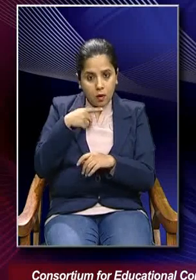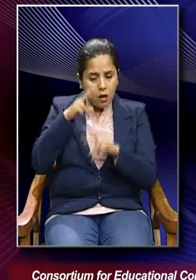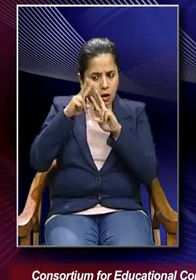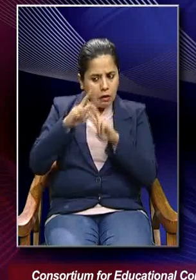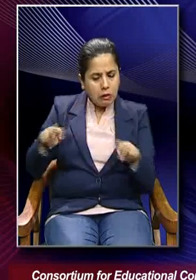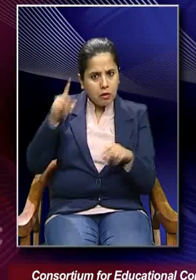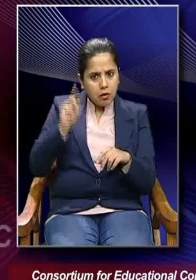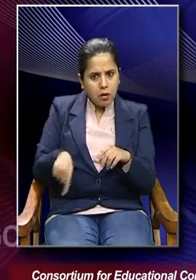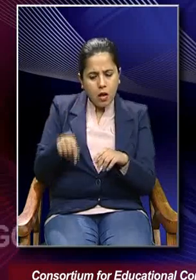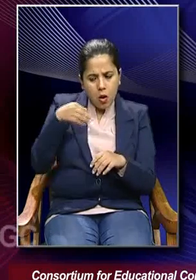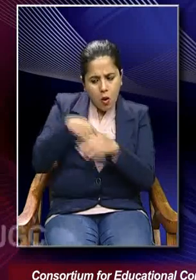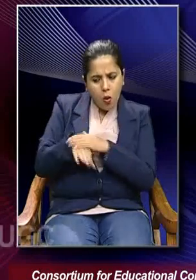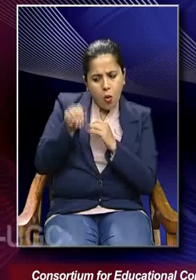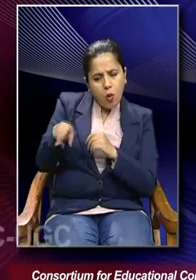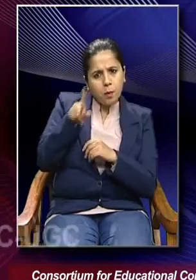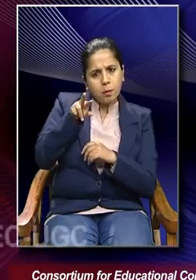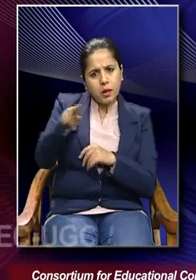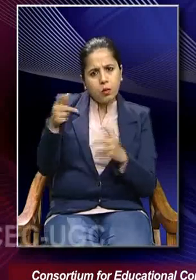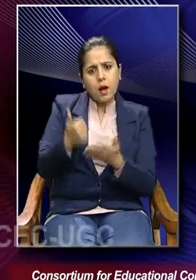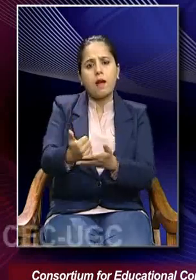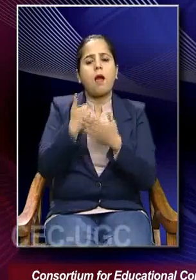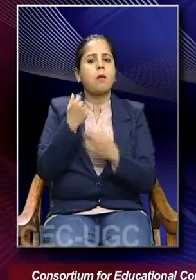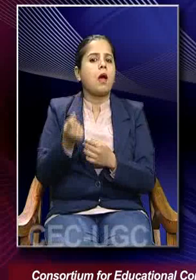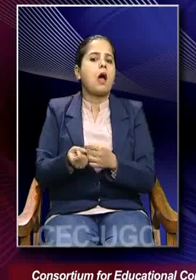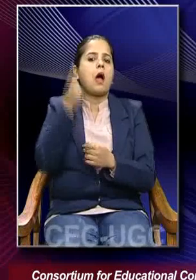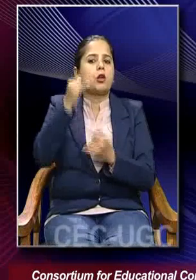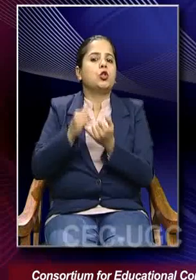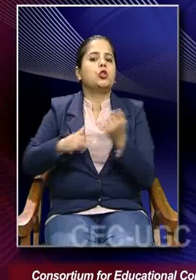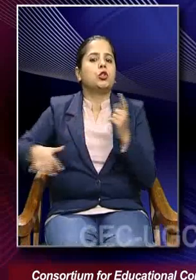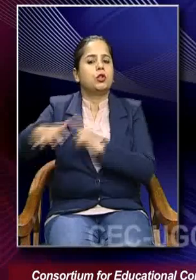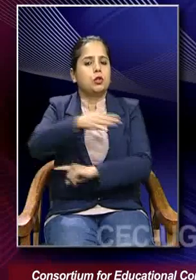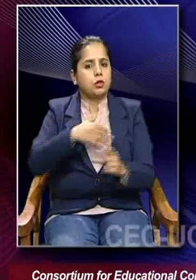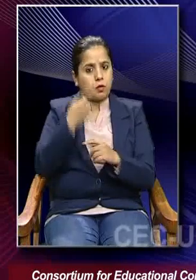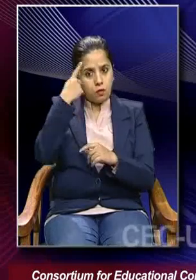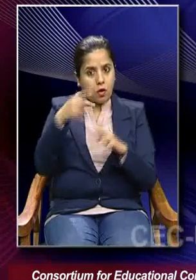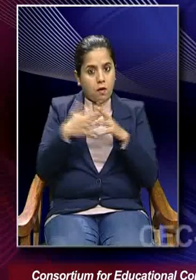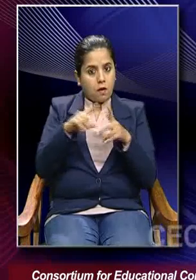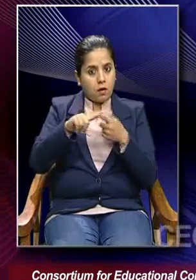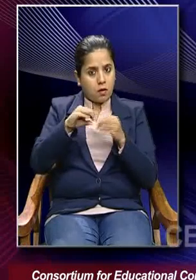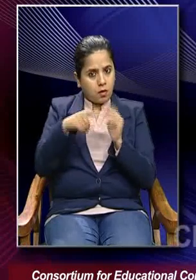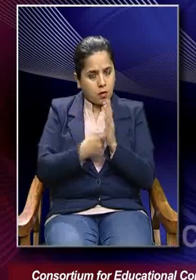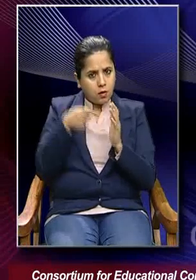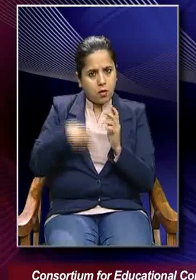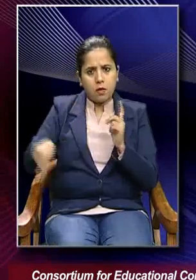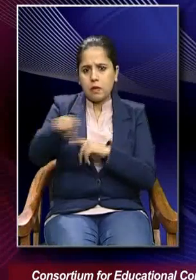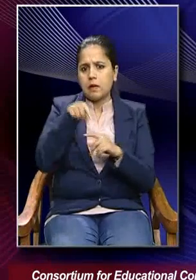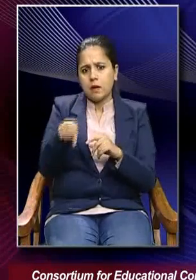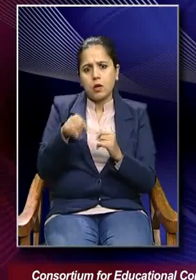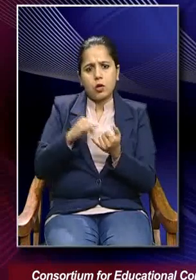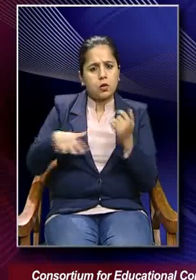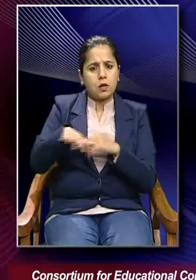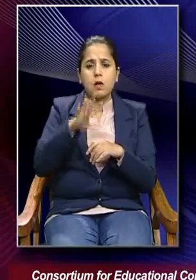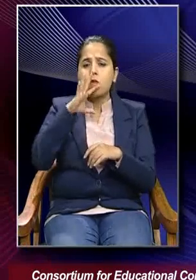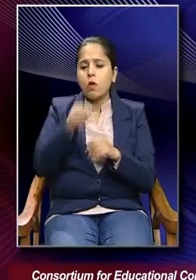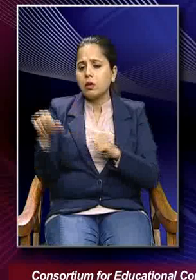observe the inner meaning and help us understand society. So, for Weber, sociology was not a pure